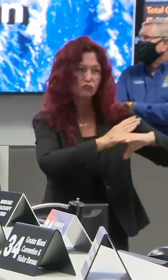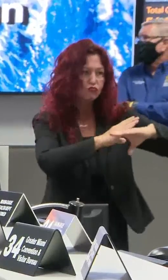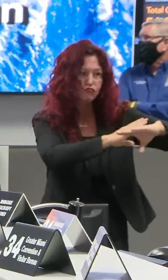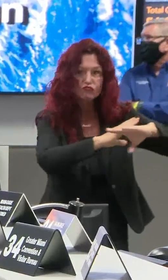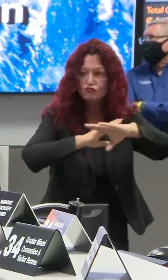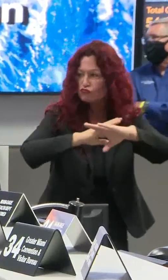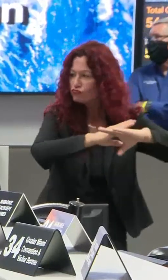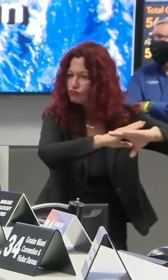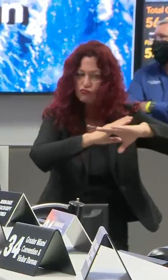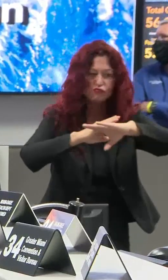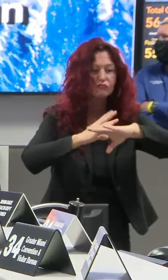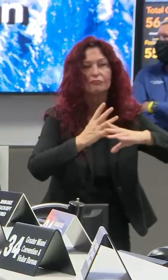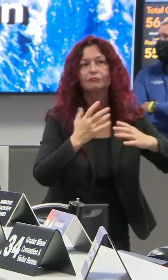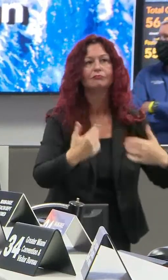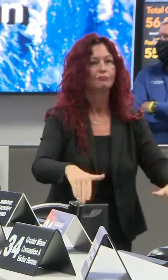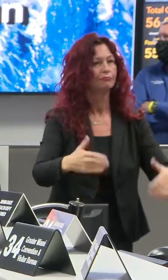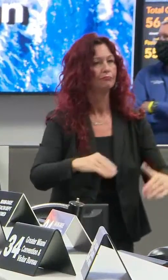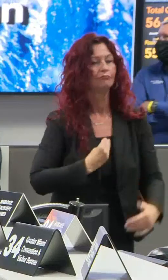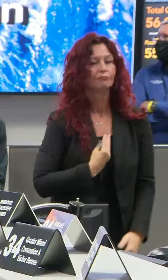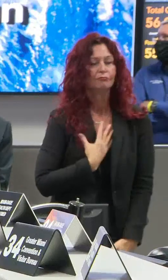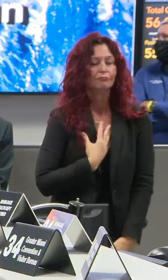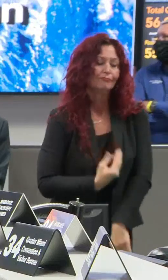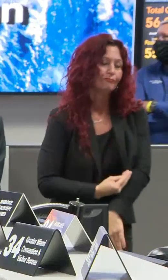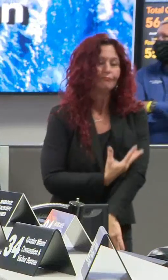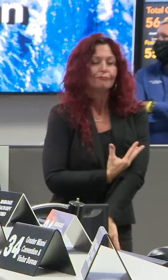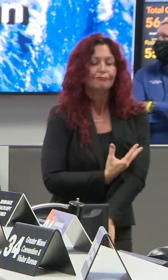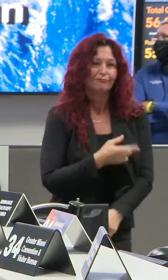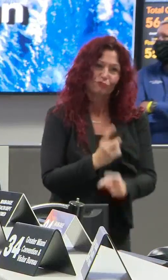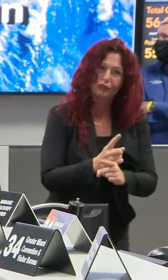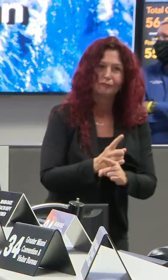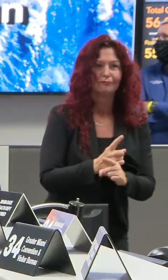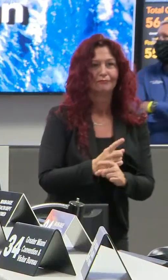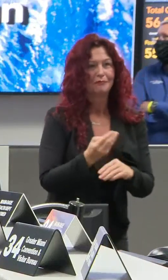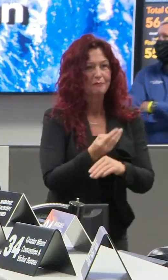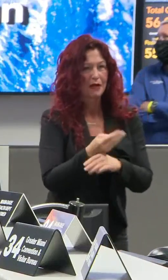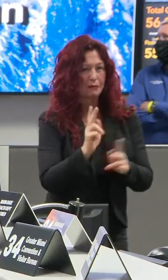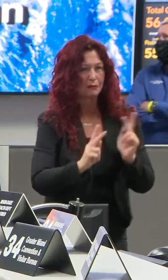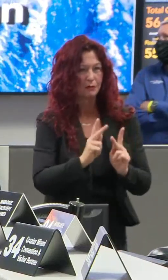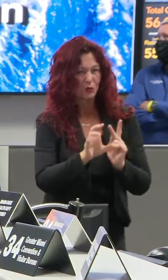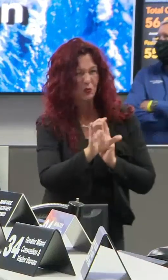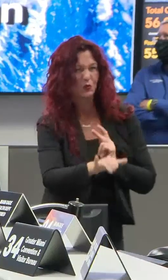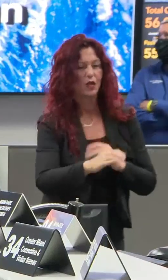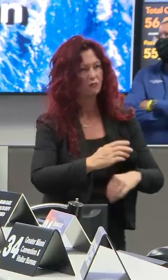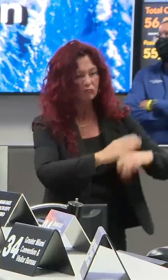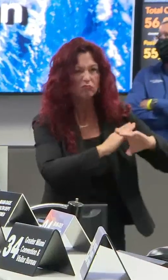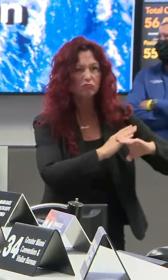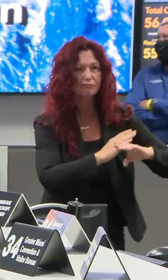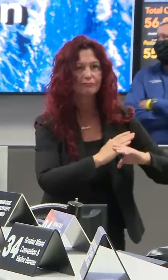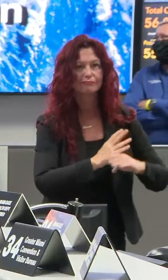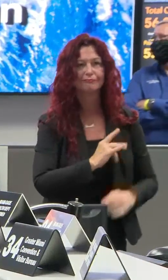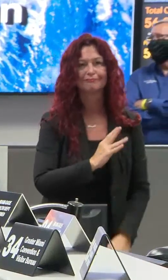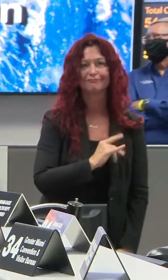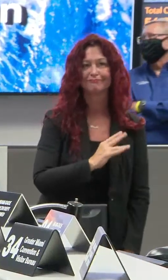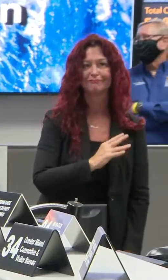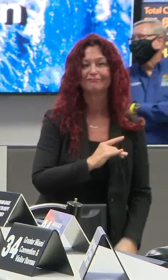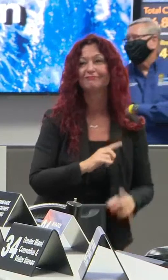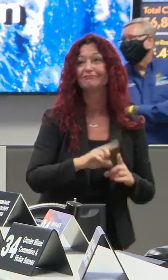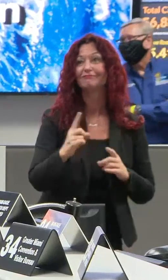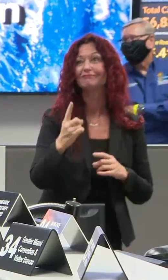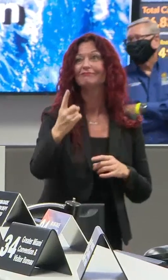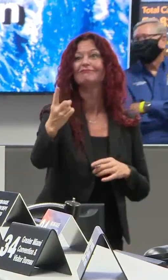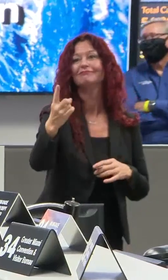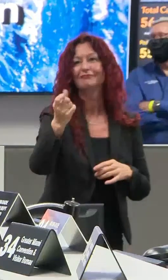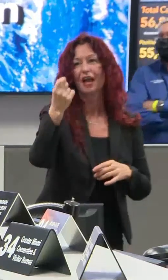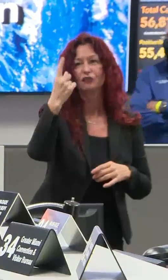He left? He doesn't want to come out? He does not. And I understand that too, being that I'm inherently shy. Okay, believe it or not, I am inherently shy.